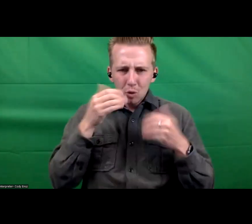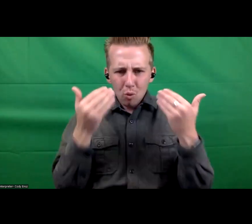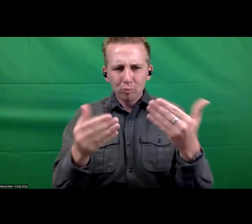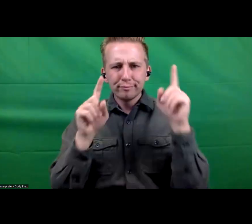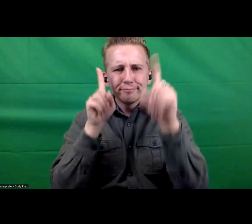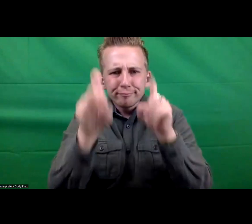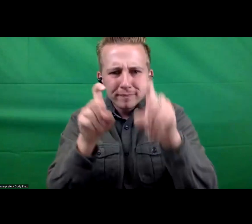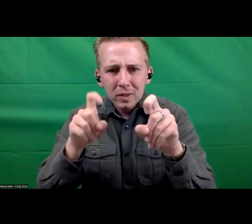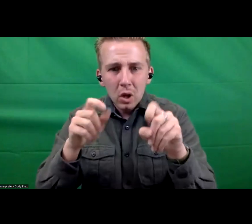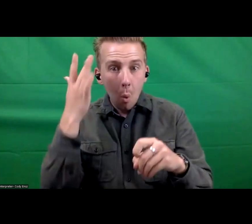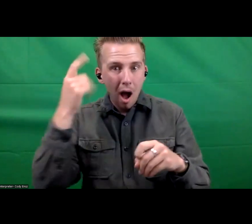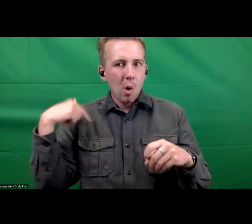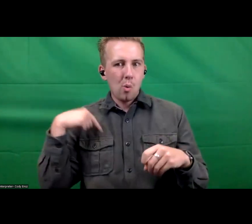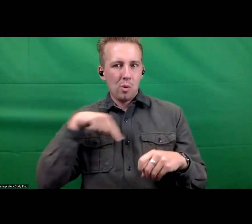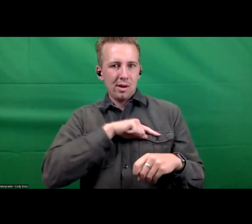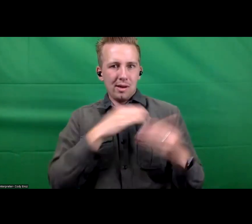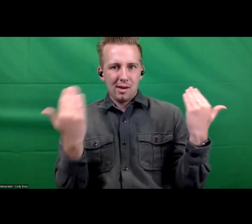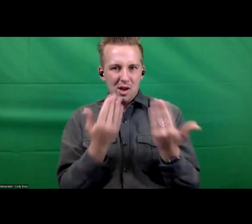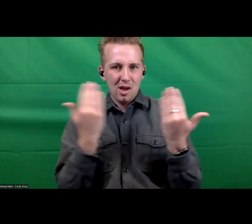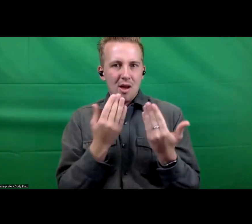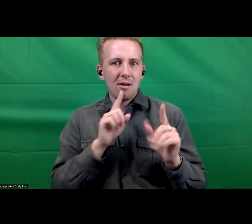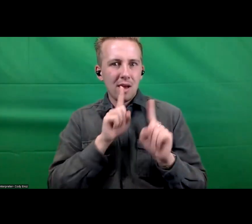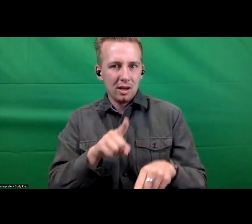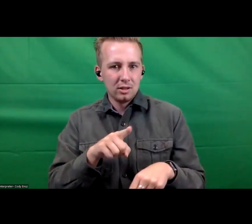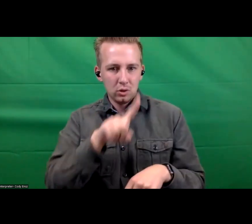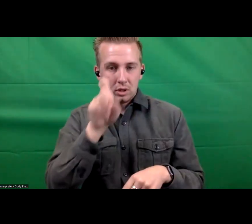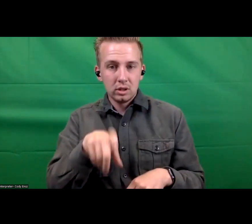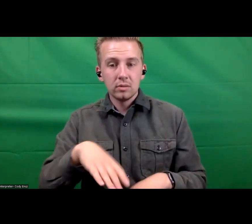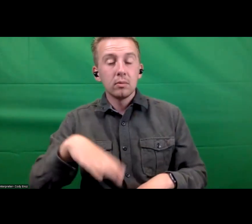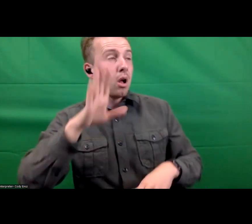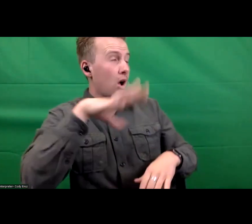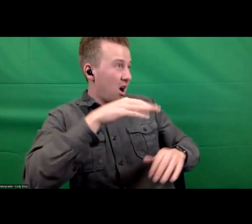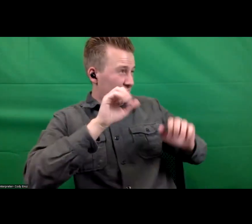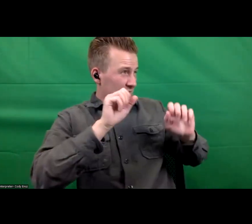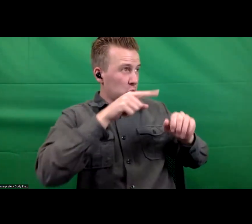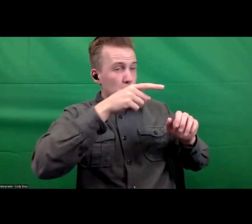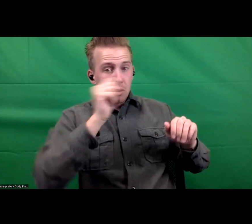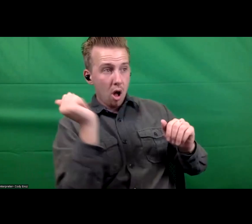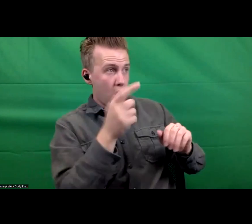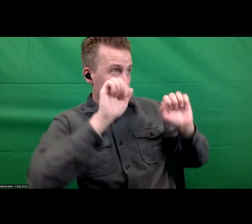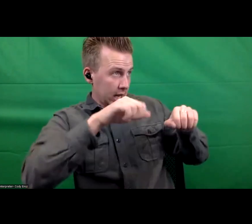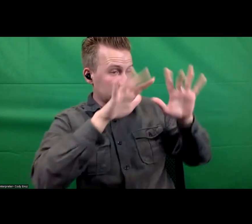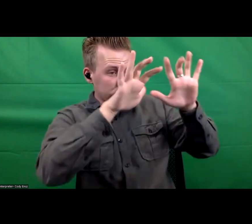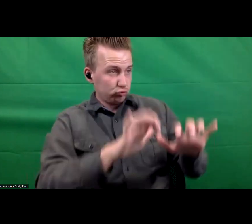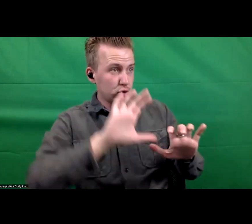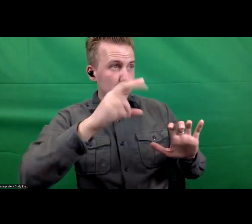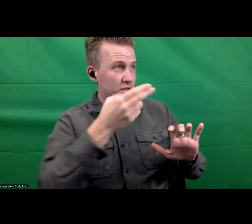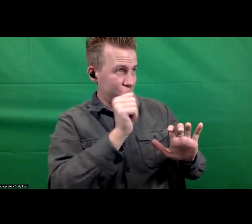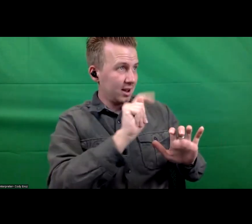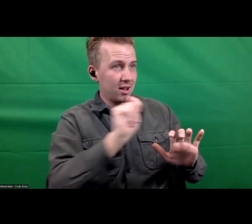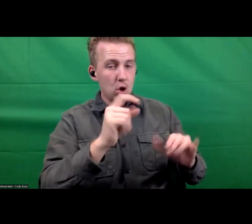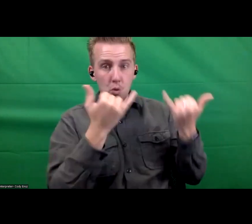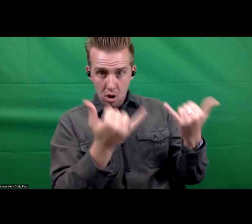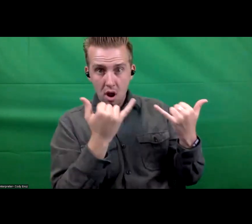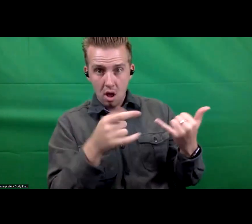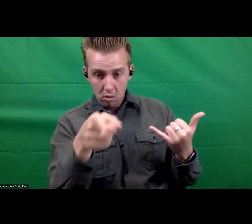them. Yeah, if they can type it out in the chat, that would be perfect. Oh, great idea. So you can start now.